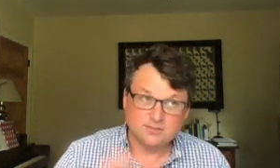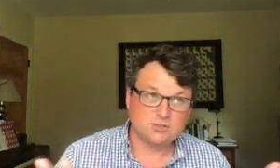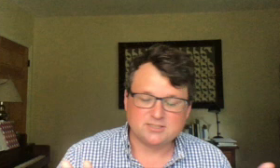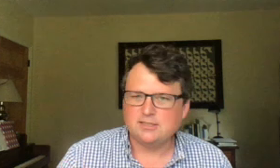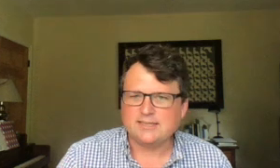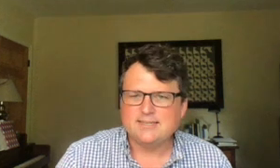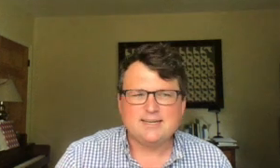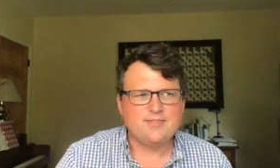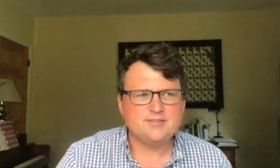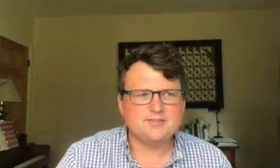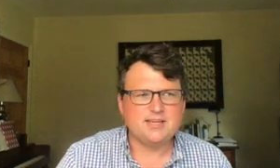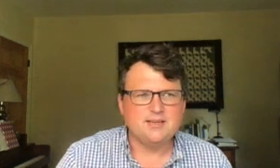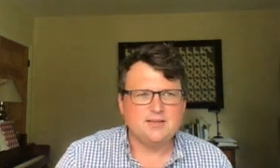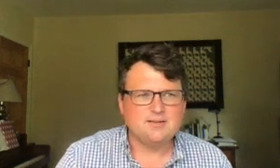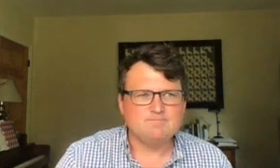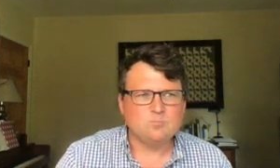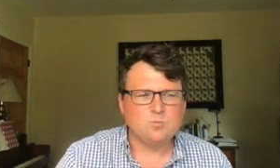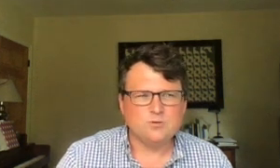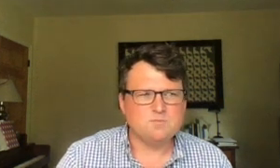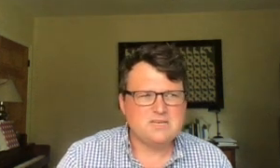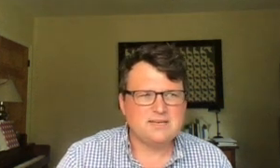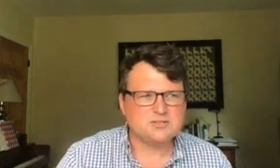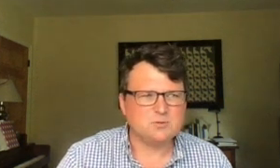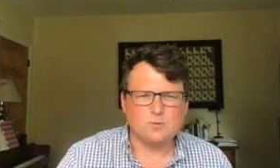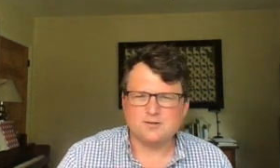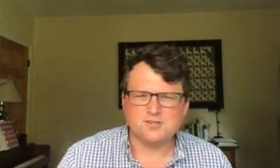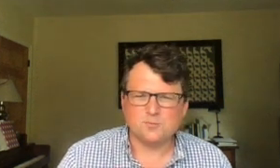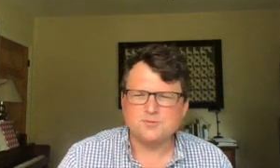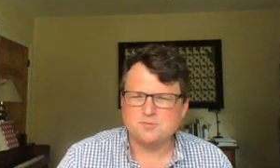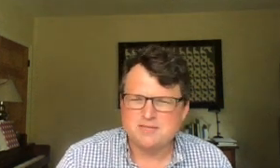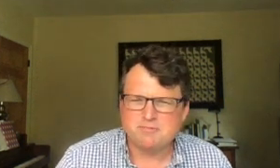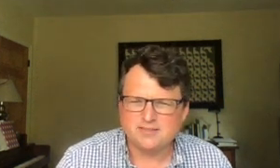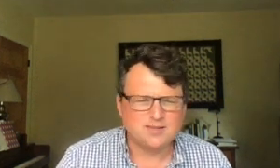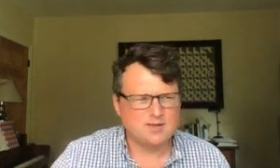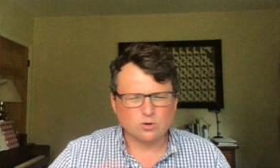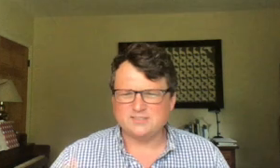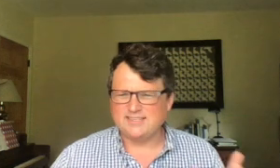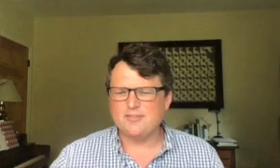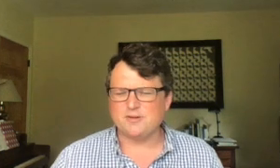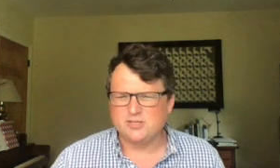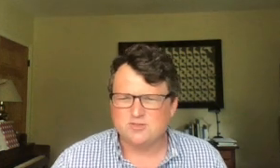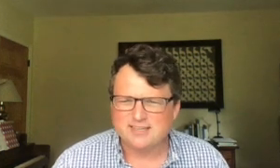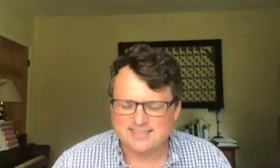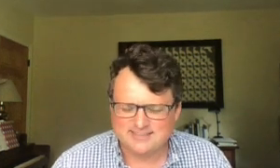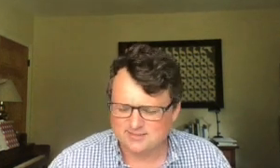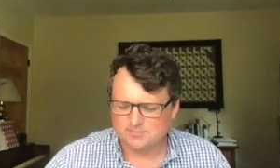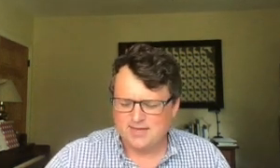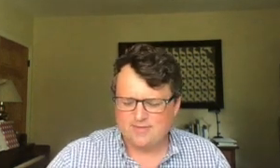start to click. That is to say, what words mean actually requires other words to mean things. They work together in a unit, in a system. And like I